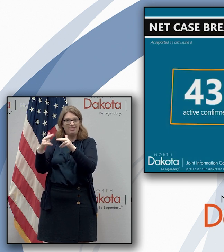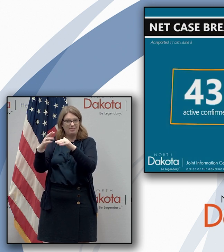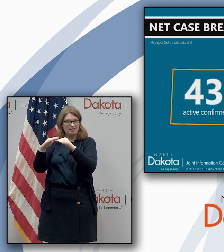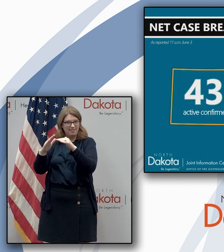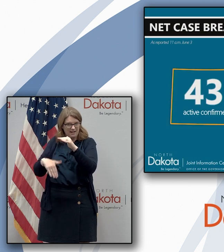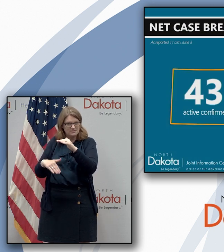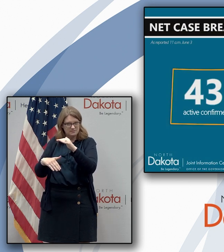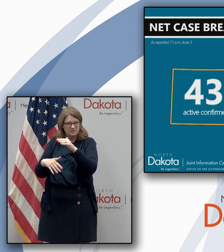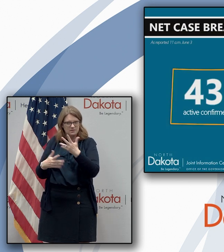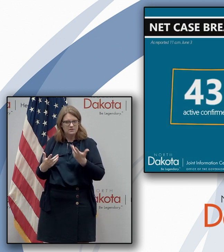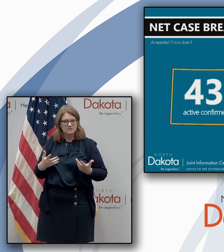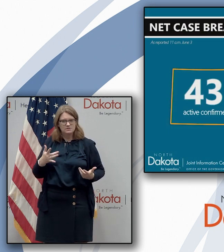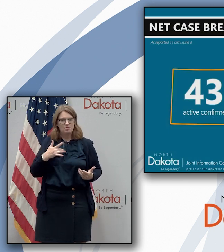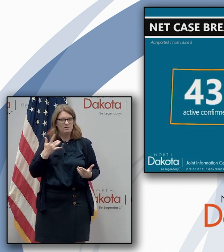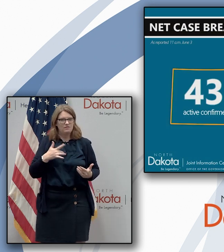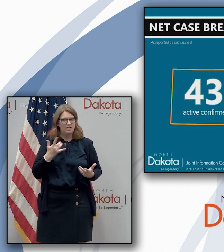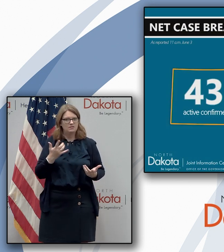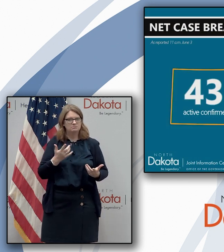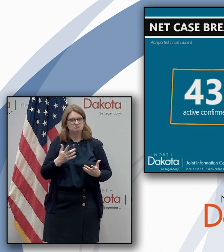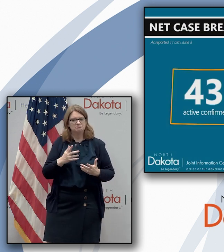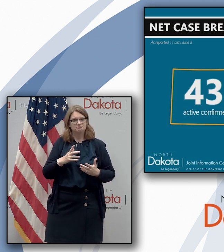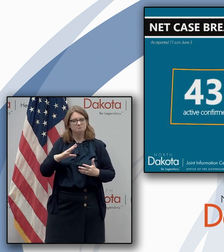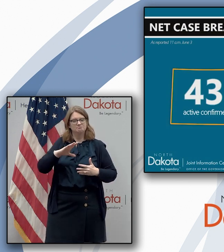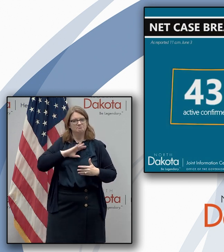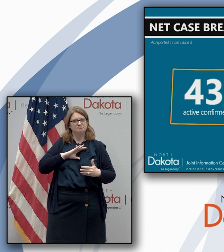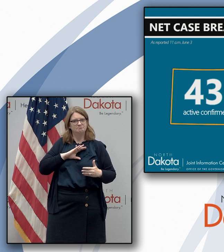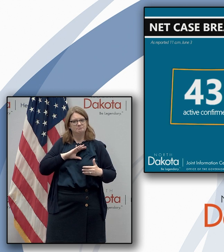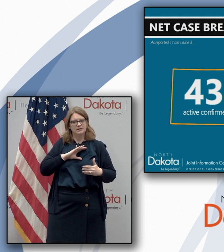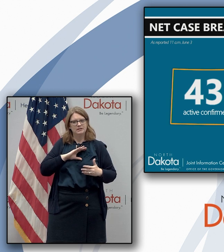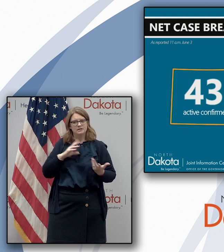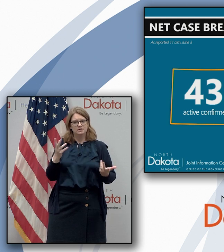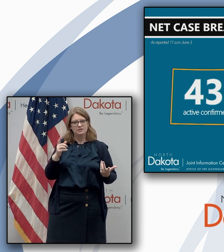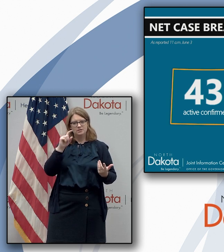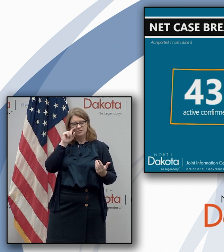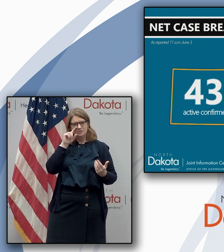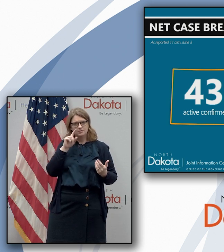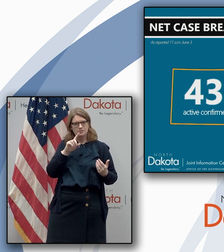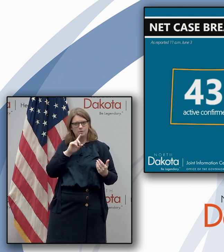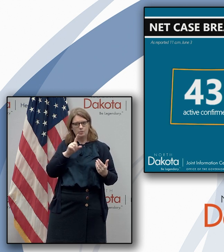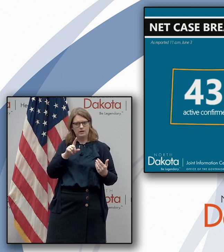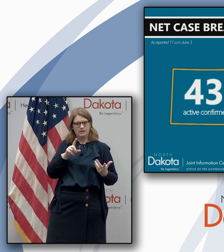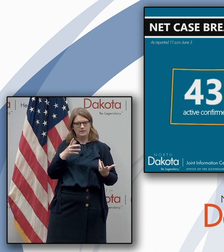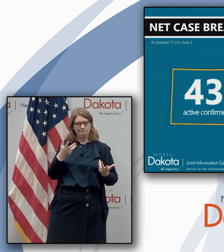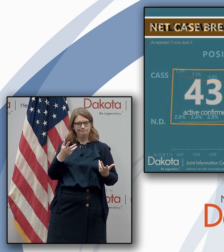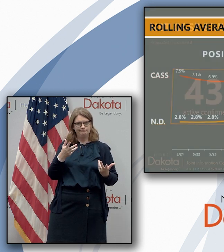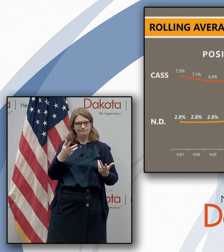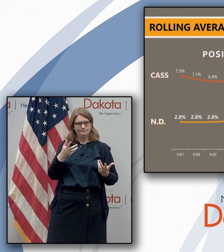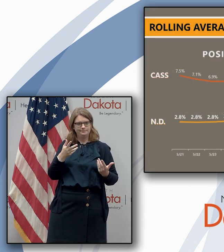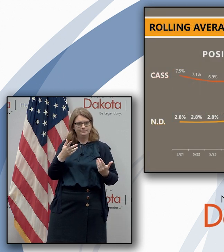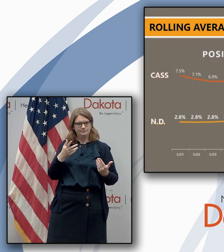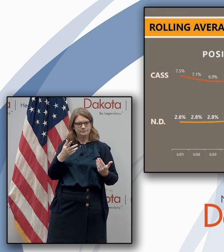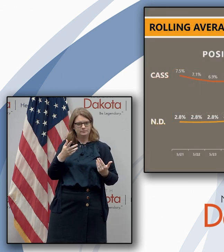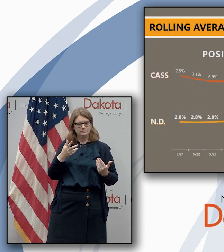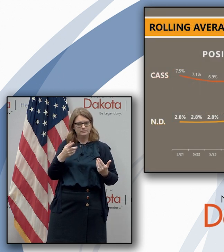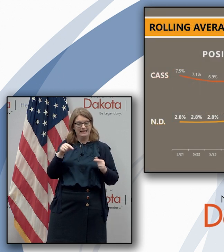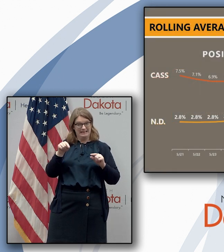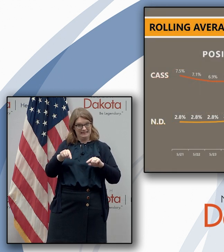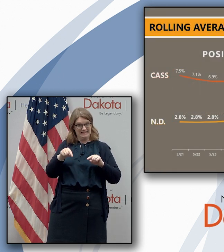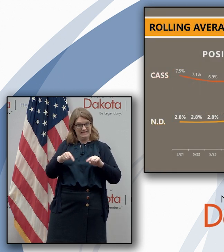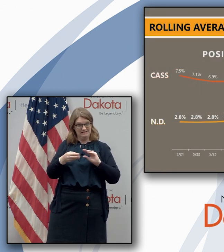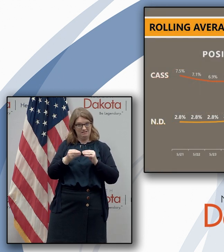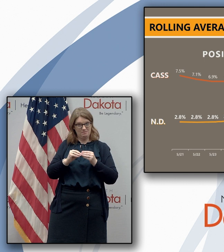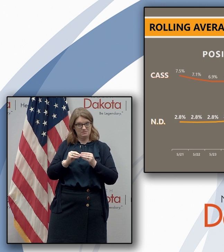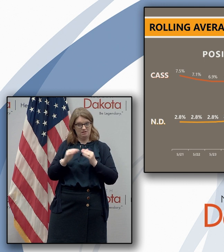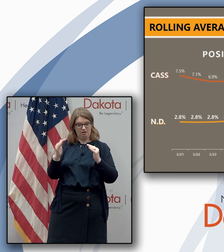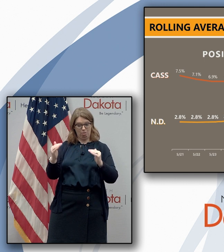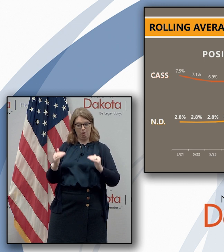positive direction, but they're also relative to almost every other state in the nation are much lower